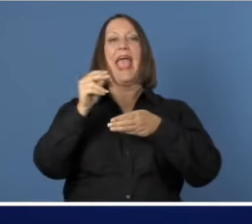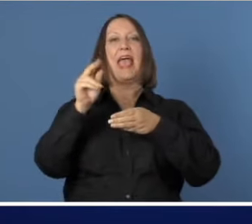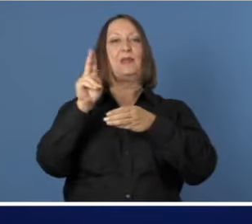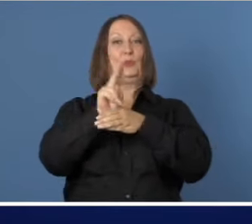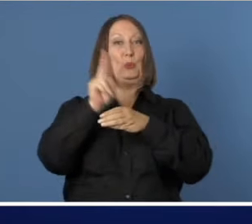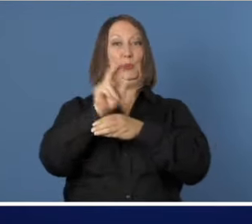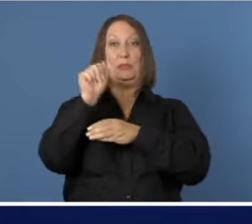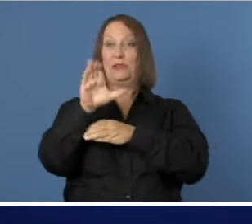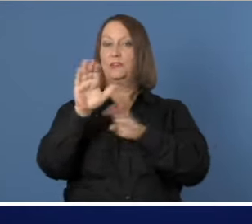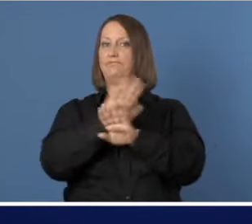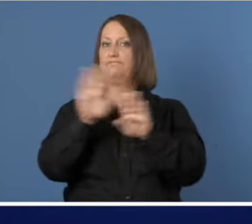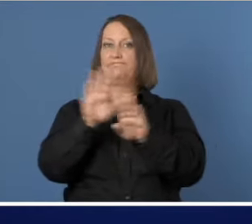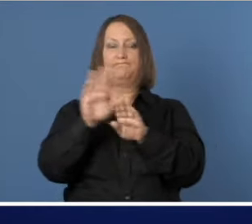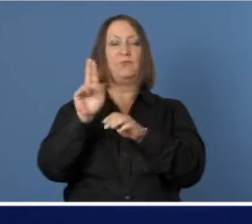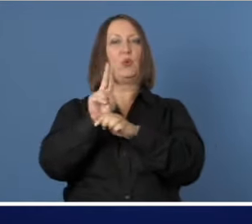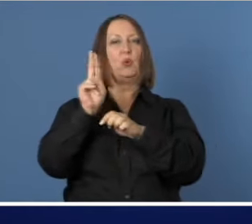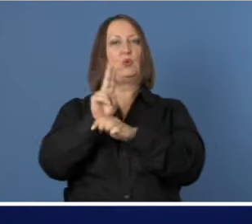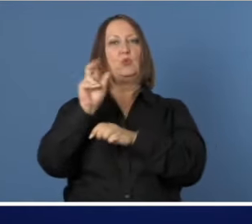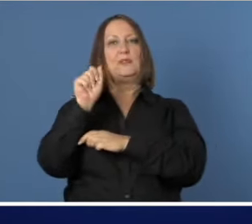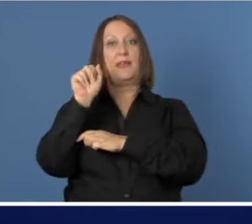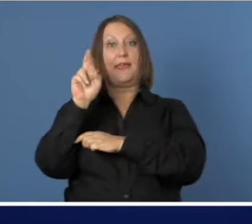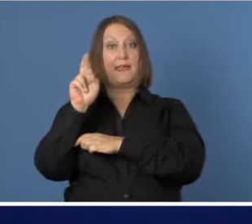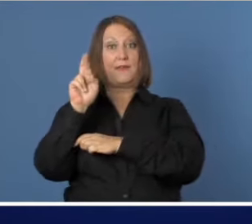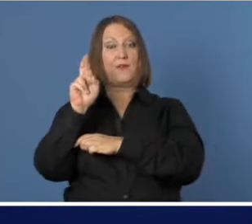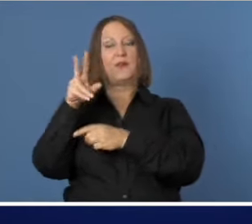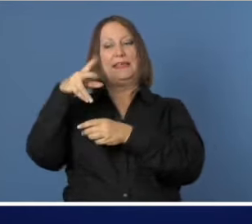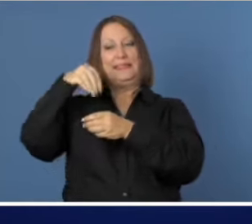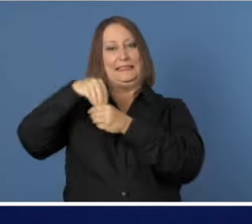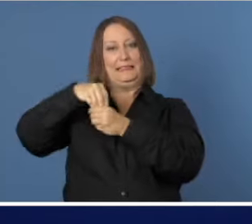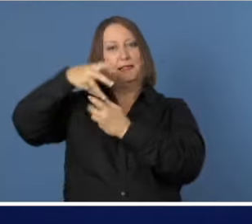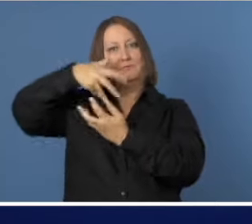Use recirculating air.